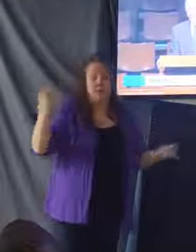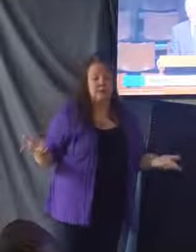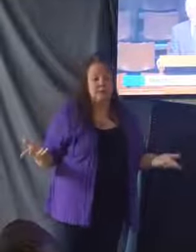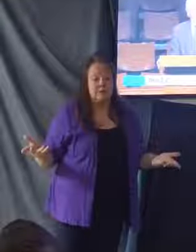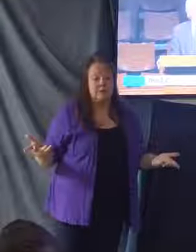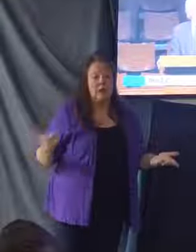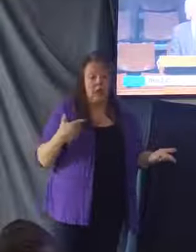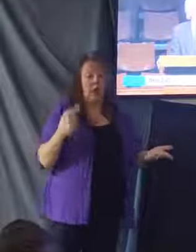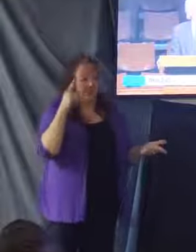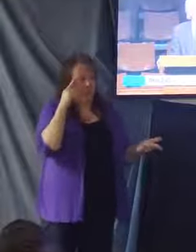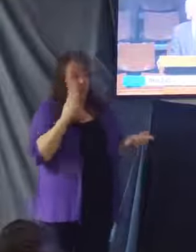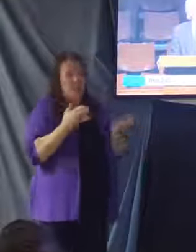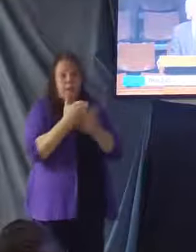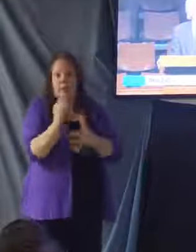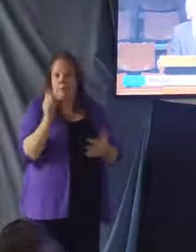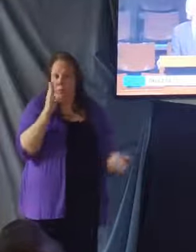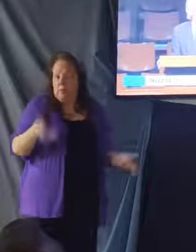I assume we will.